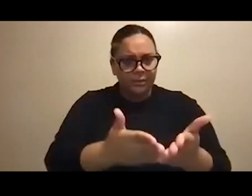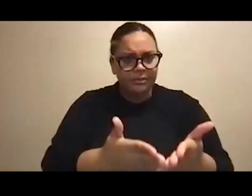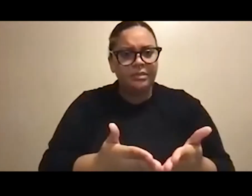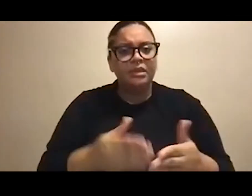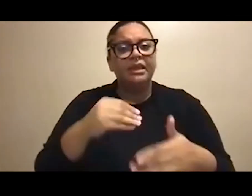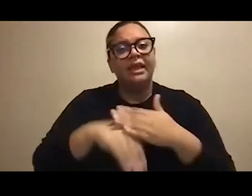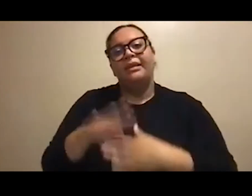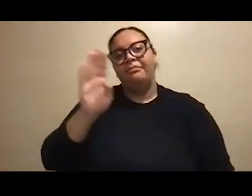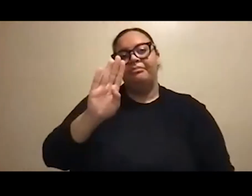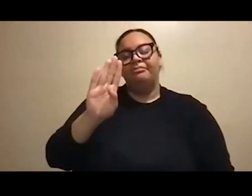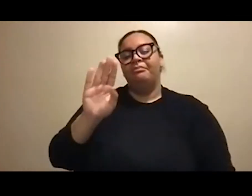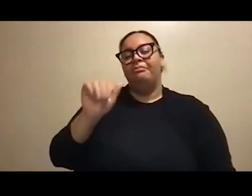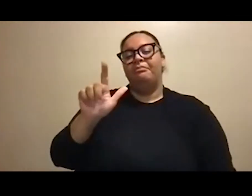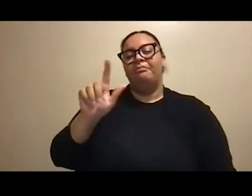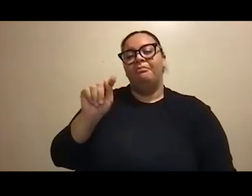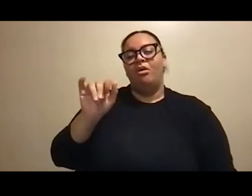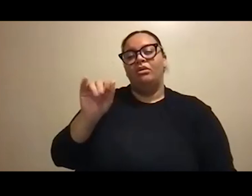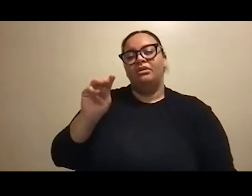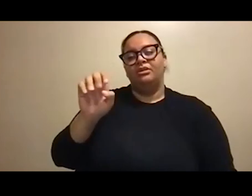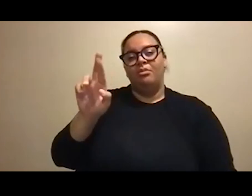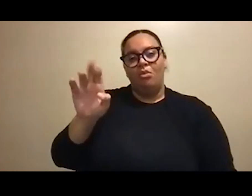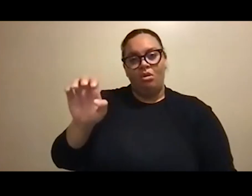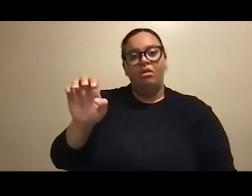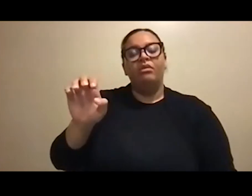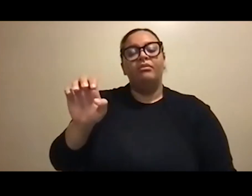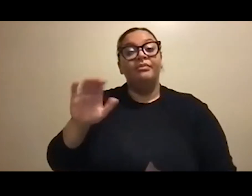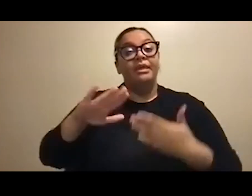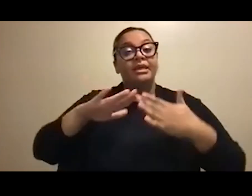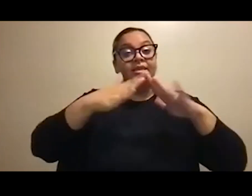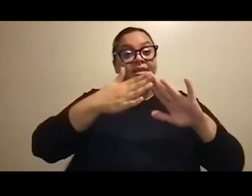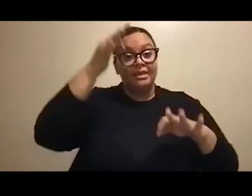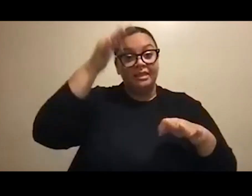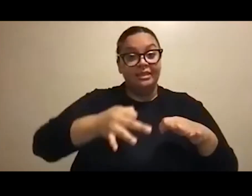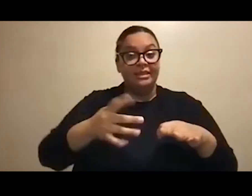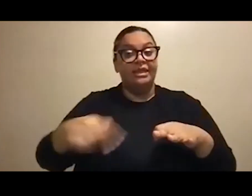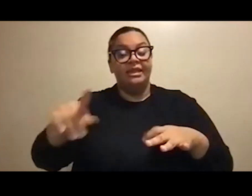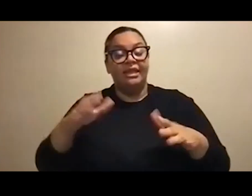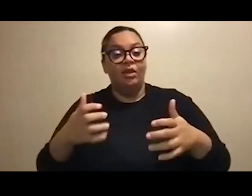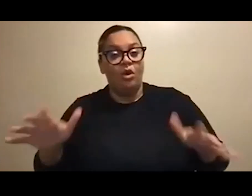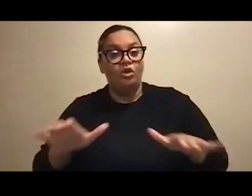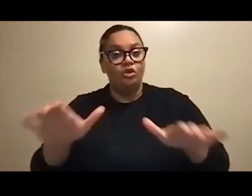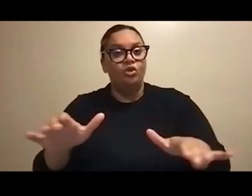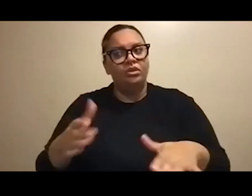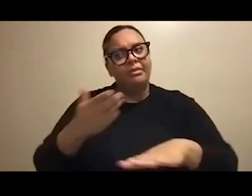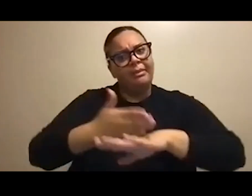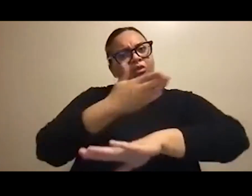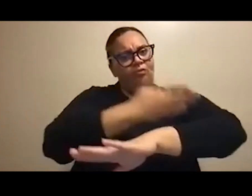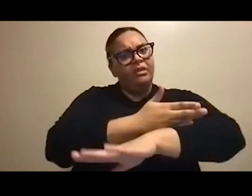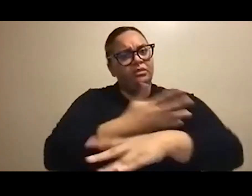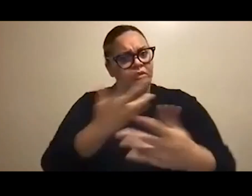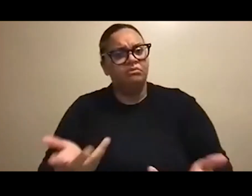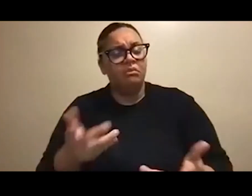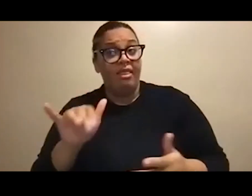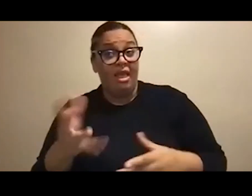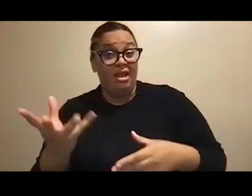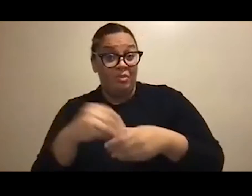Baltimore. The city of Baltimore decided they wanted to do some civic improvements, which involved